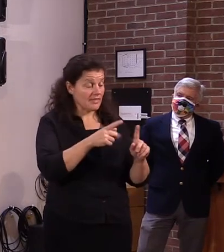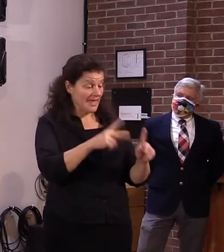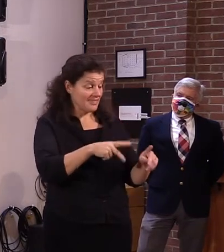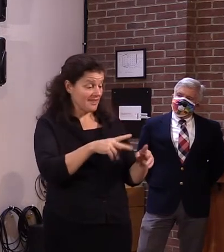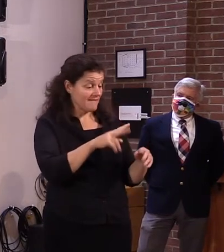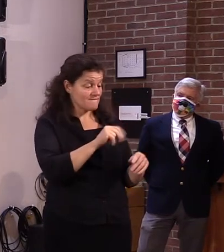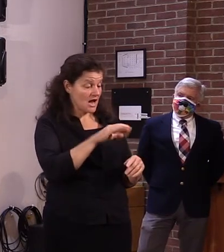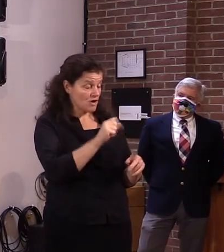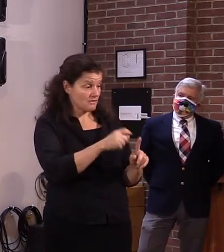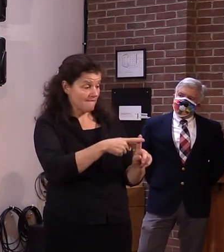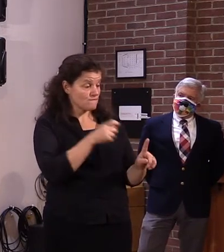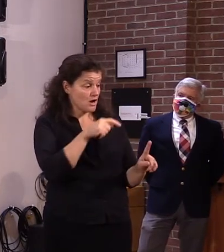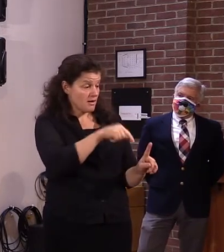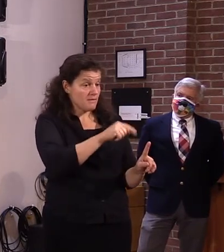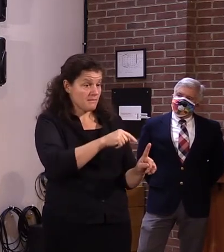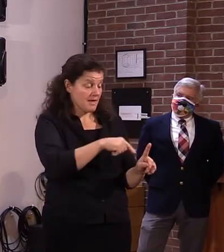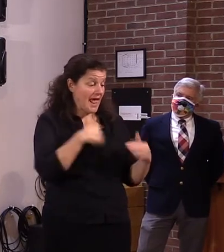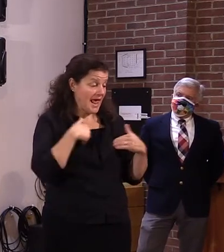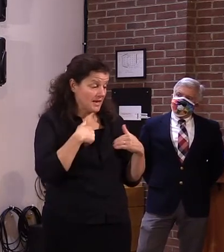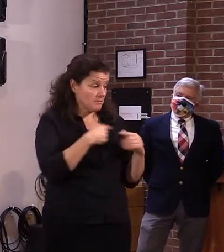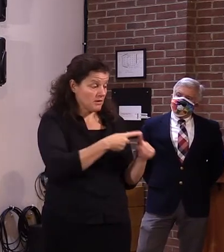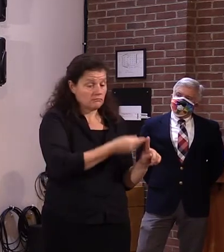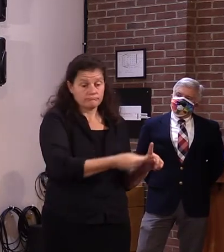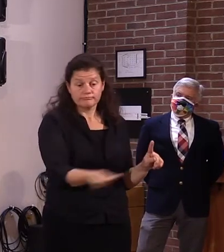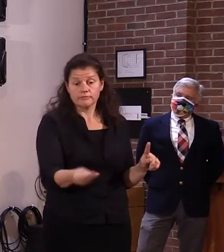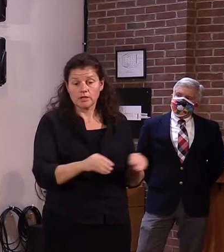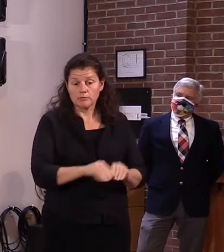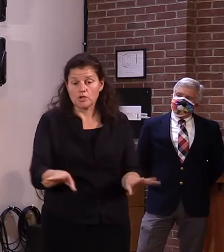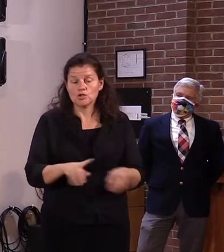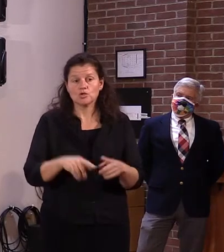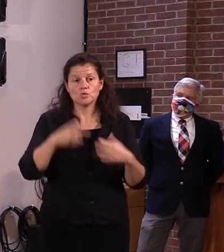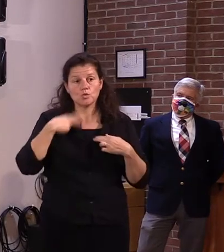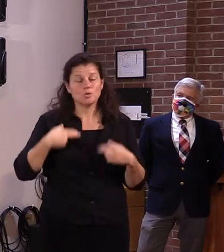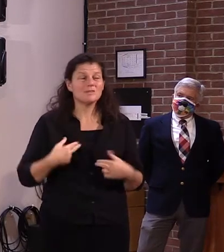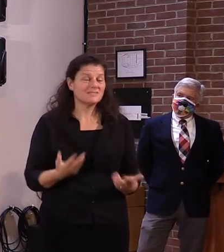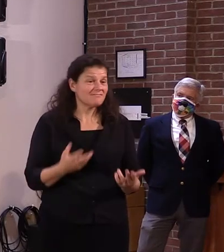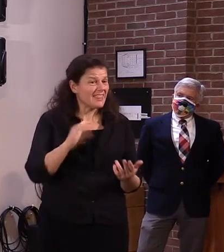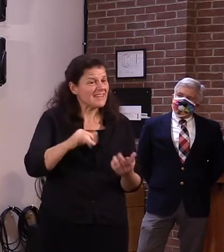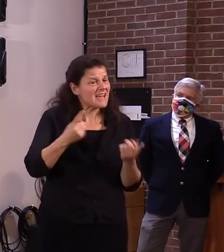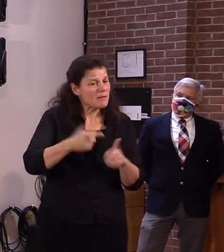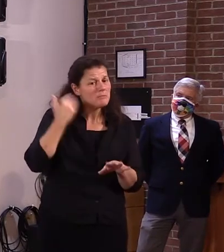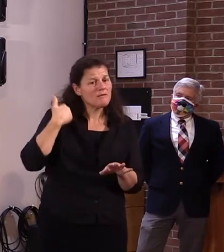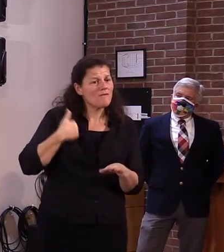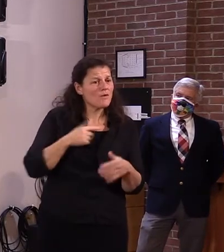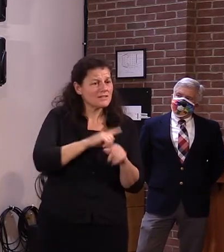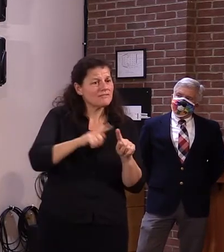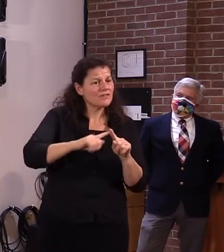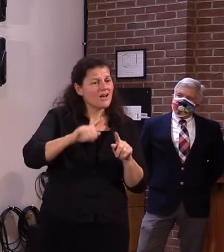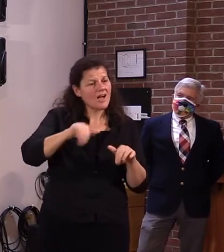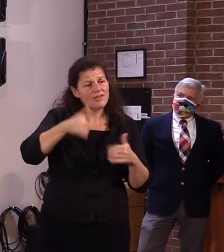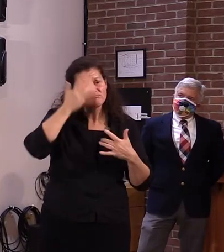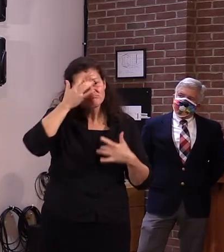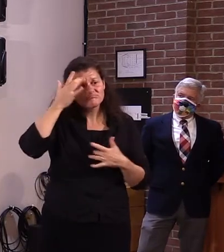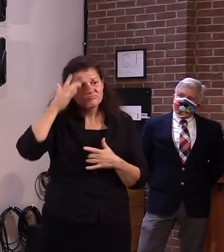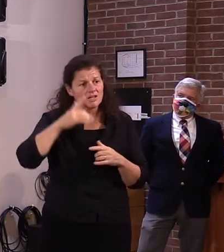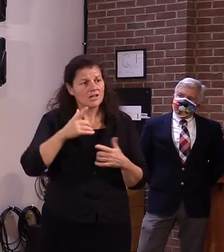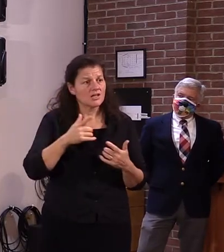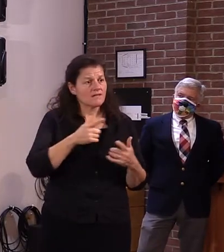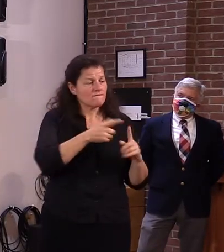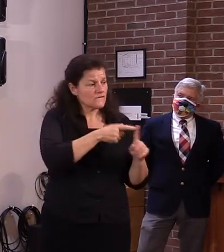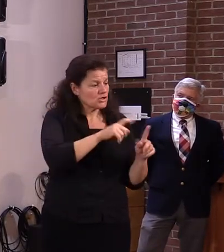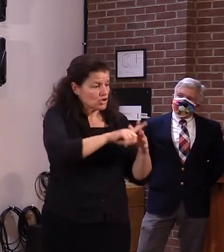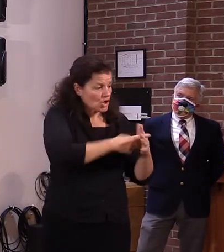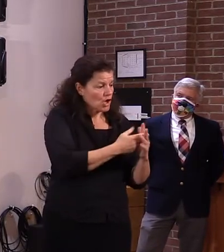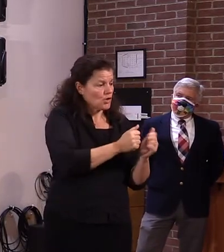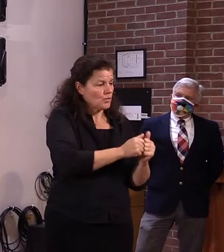have actually come our way through that pathway, meaning for those who aren't aware of the